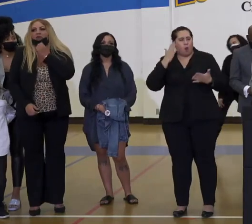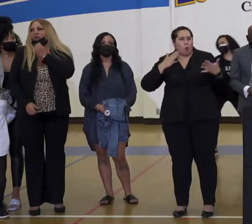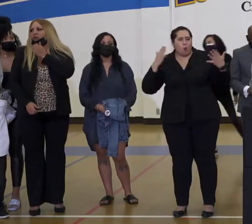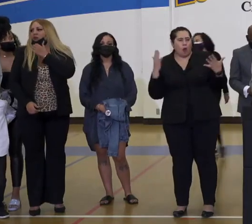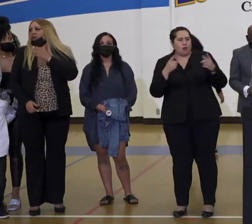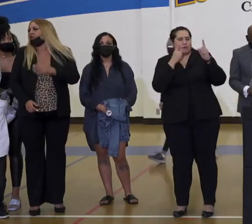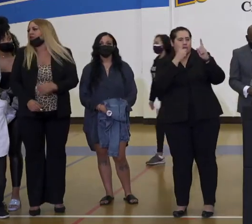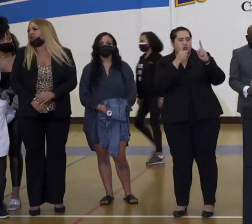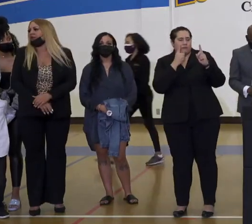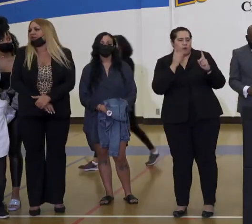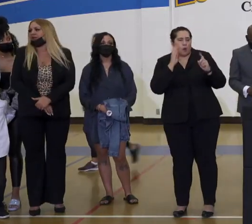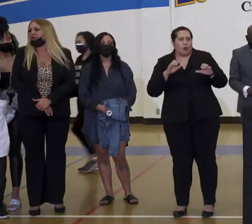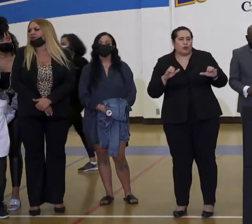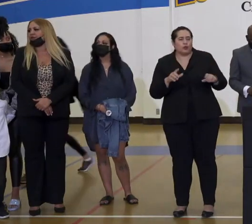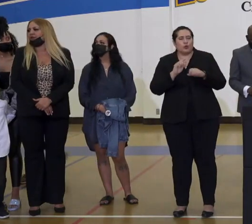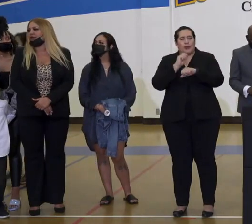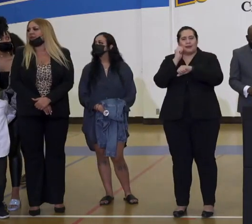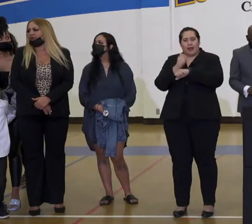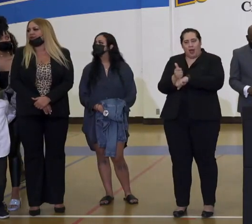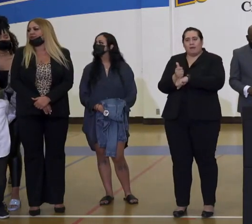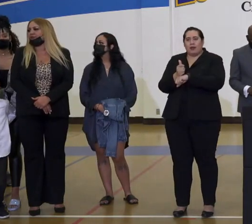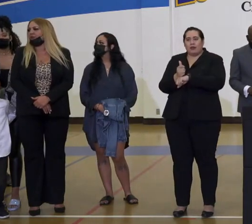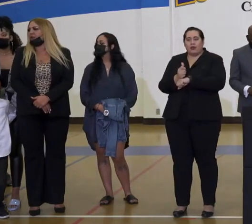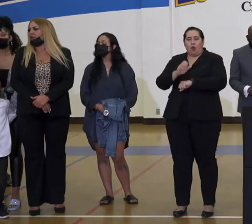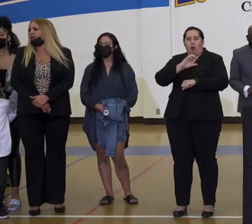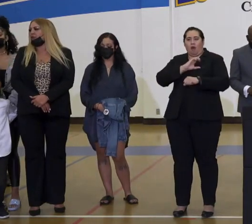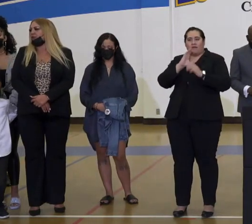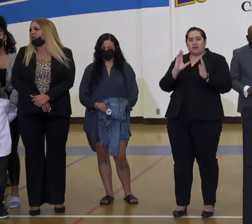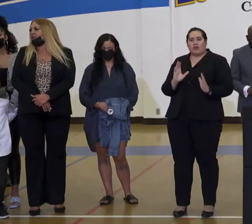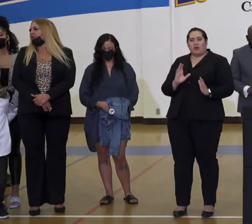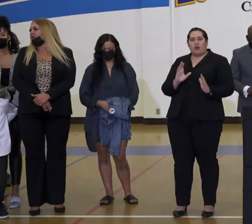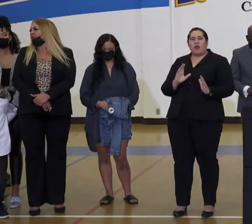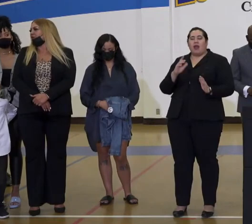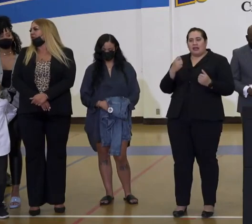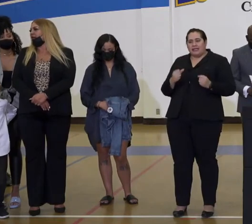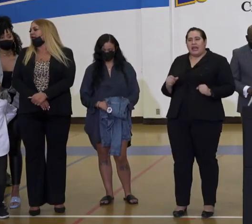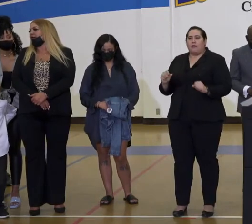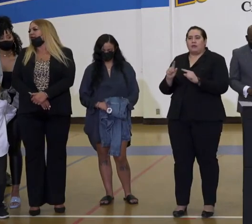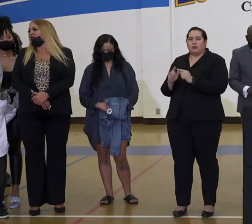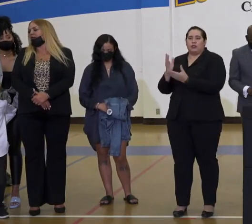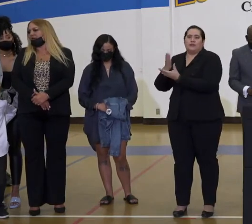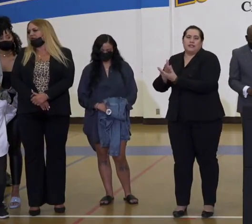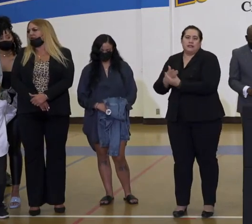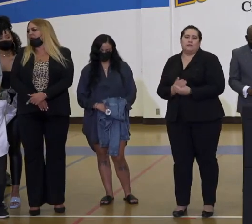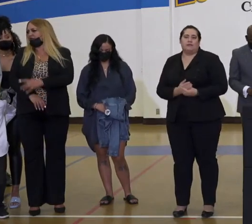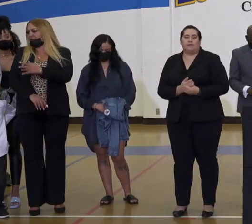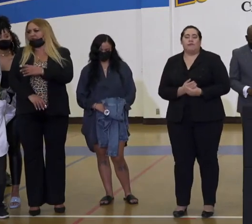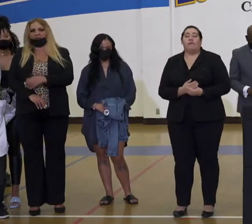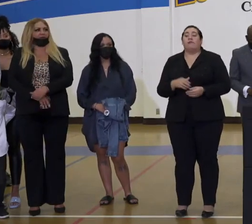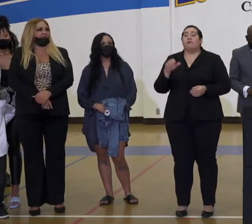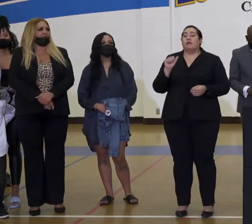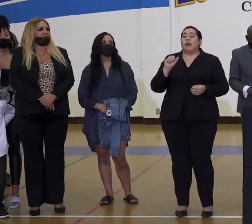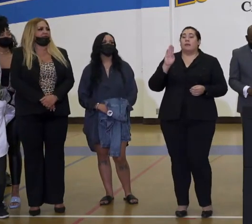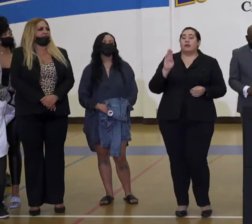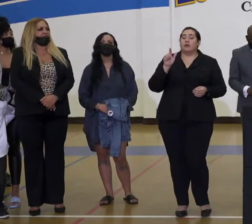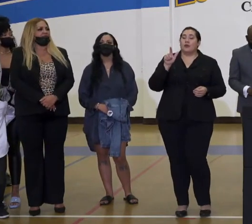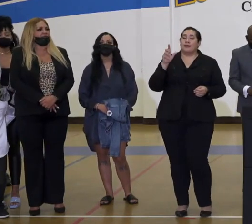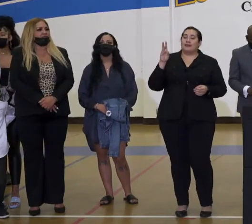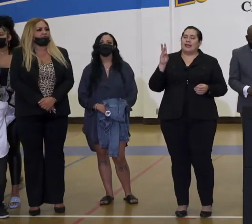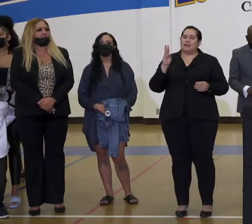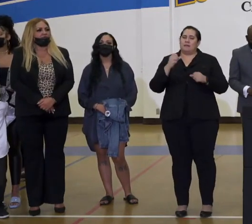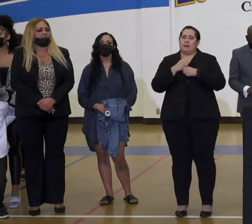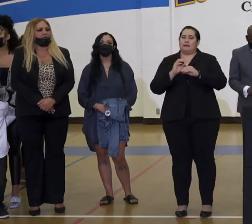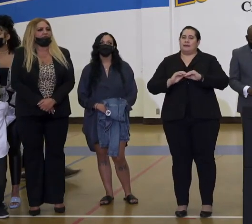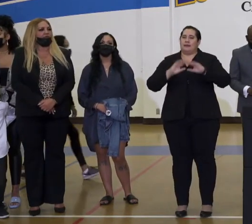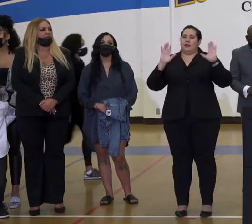measures need to be taken to establish an officer has attempted to intervene. AB 26